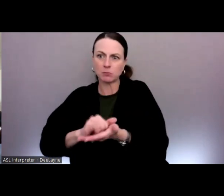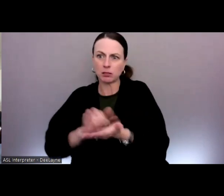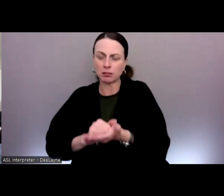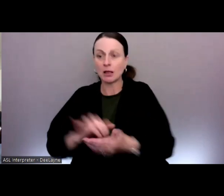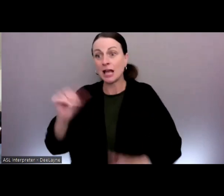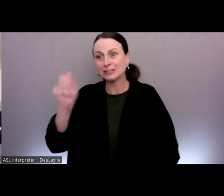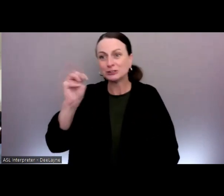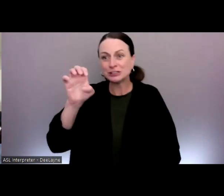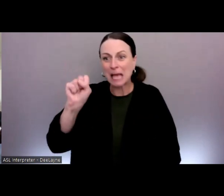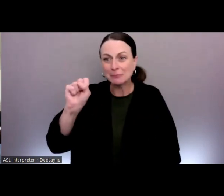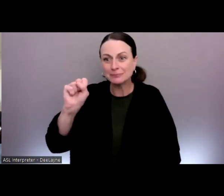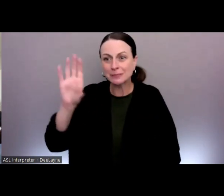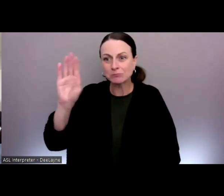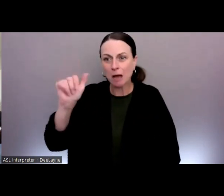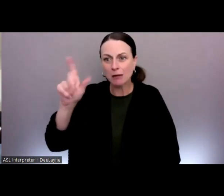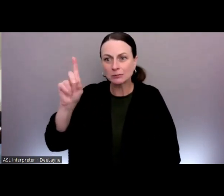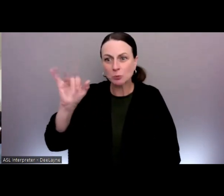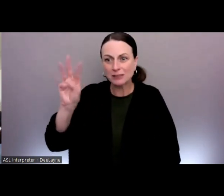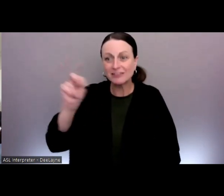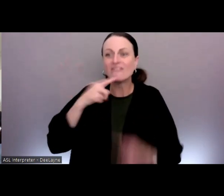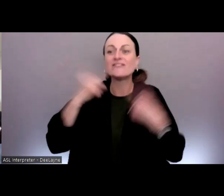Baldwin famously stated in